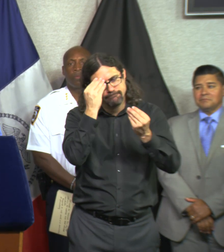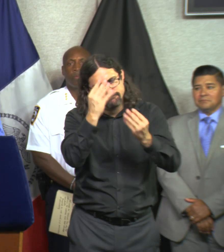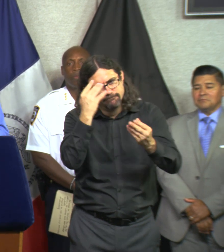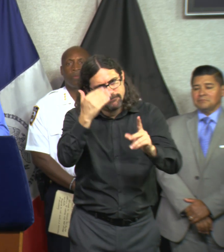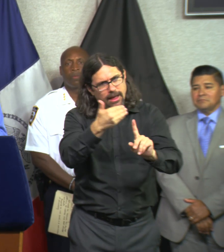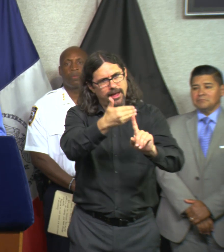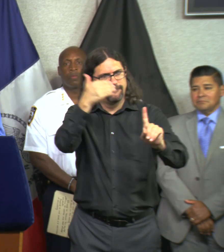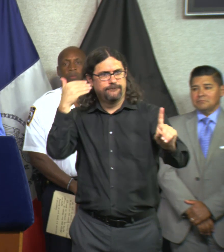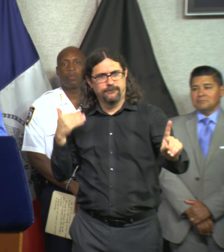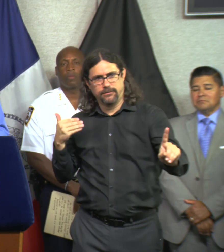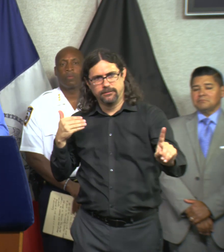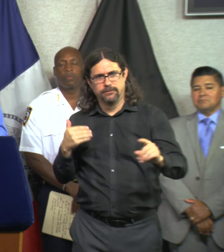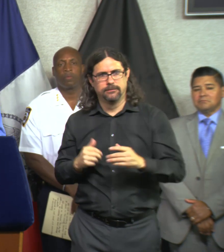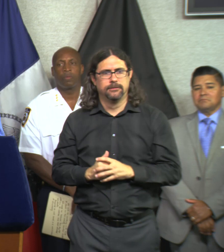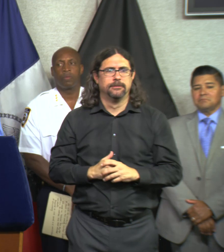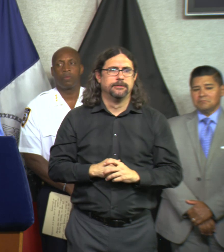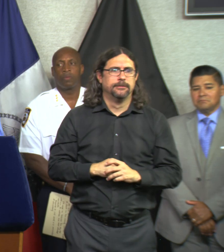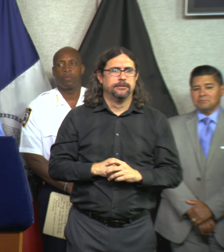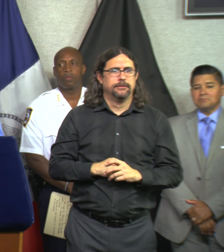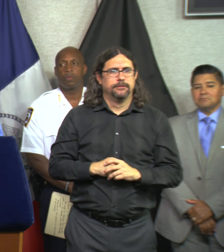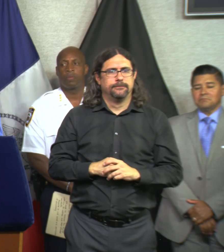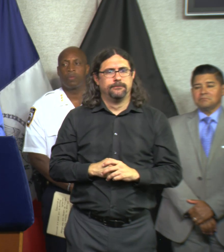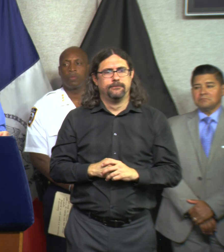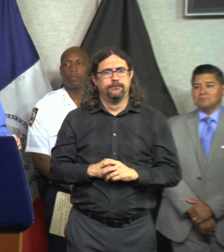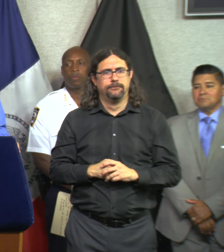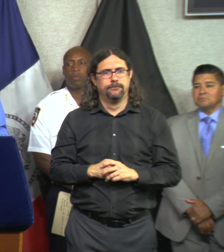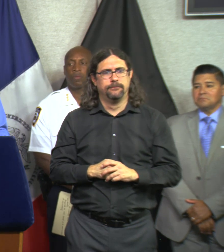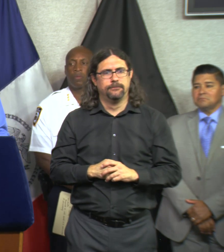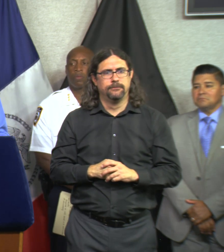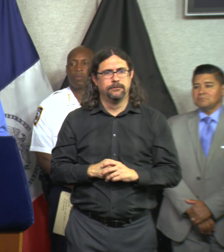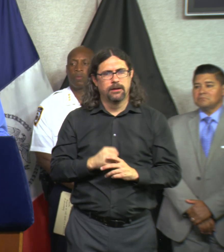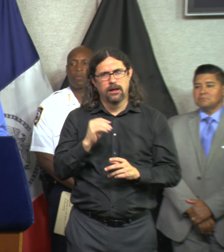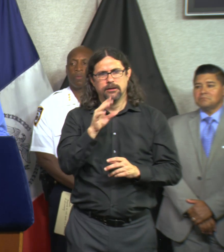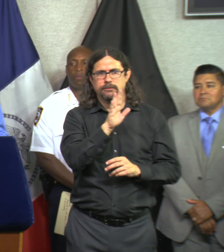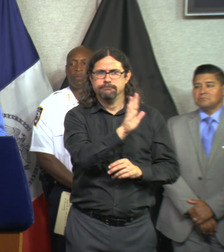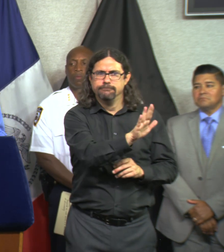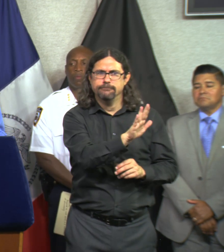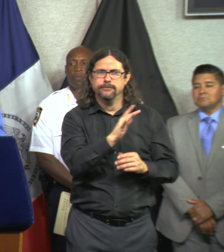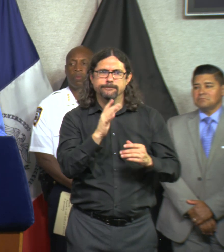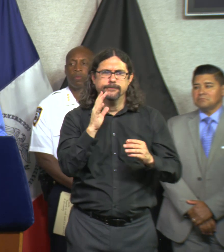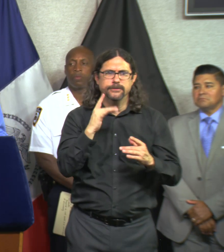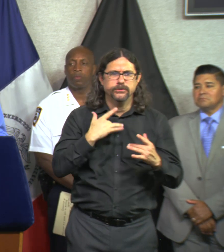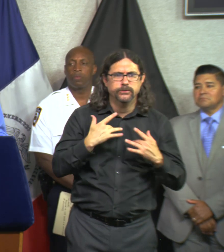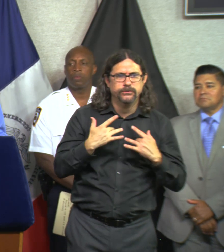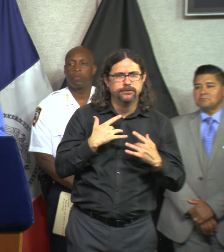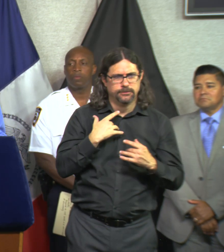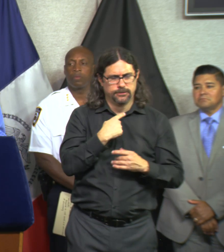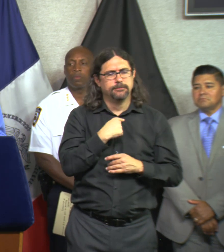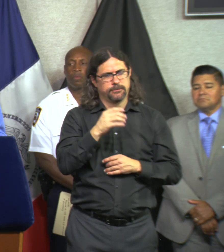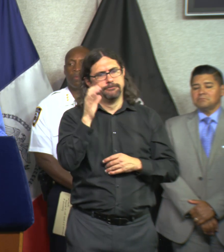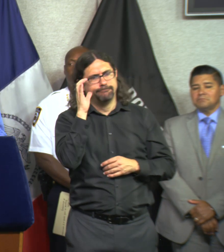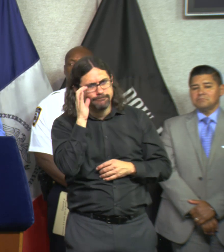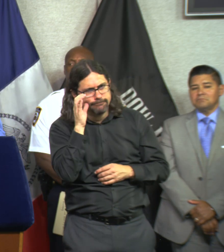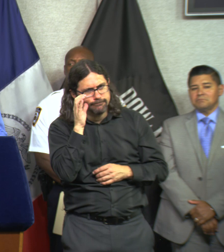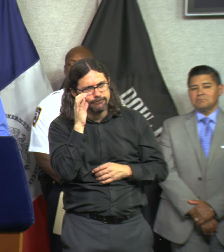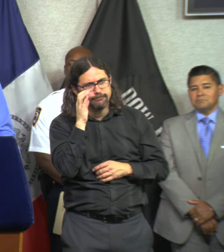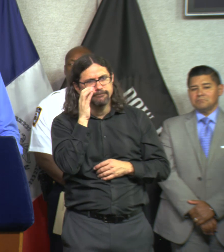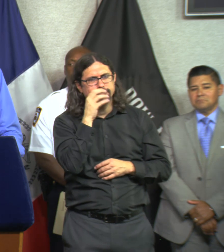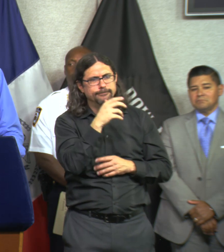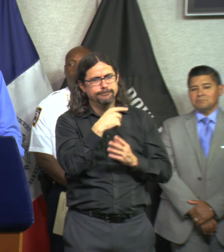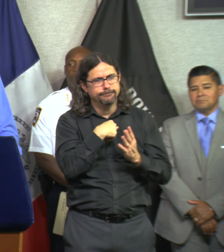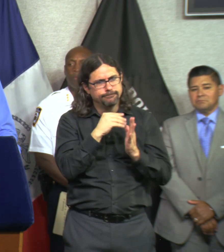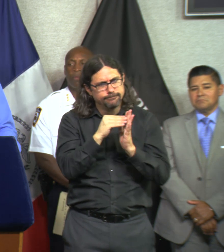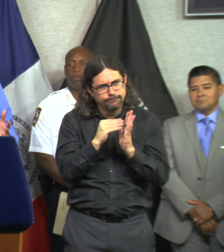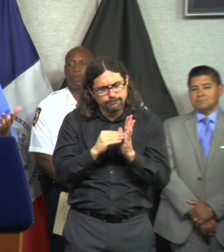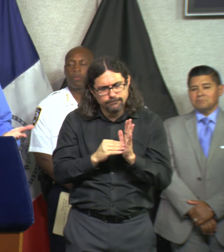are being heard. There's going to be a fair process. There's going to be an impartial process, and there will be closure. And I don't want to speak